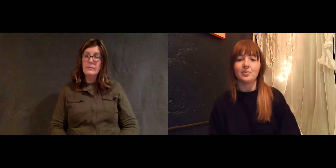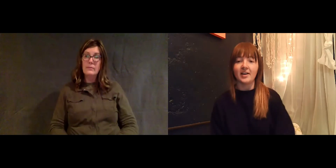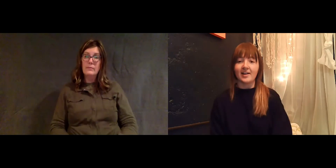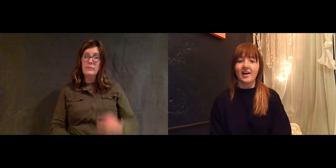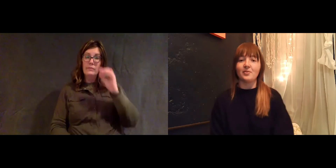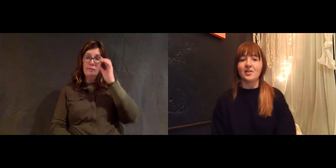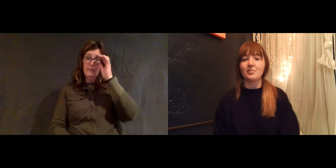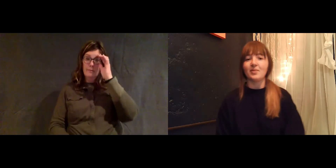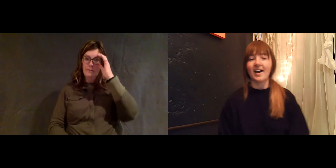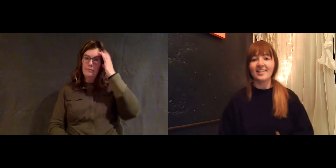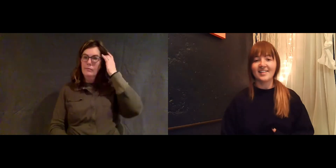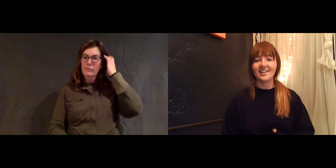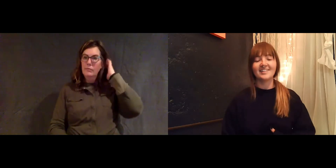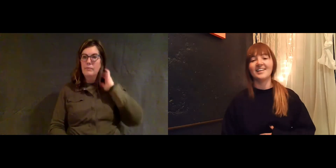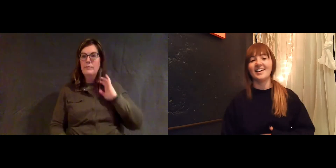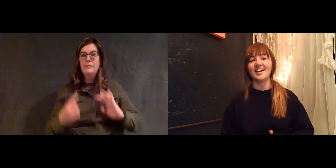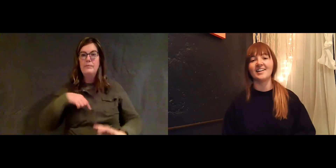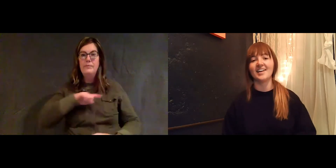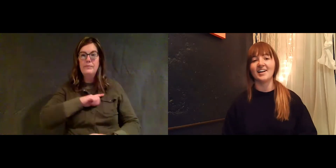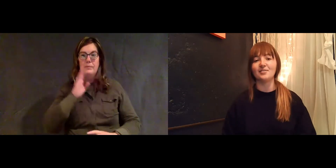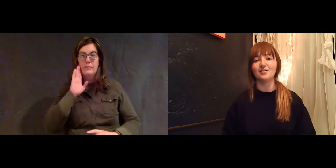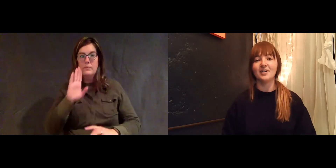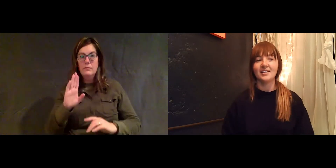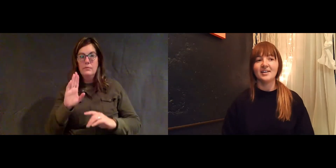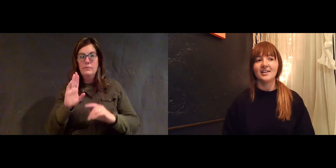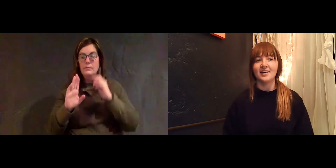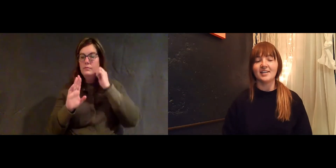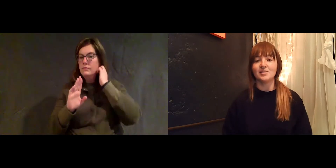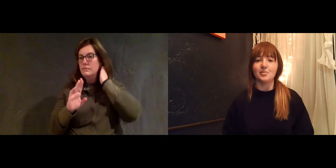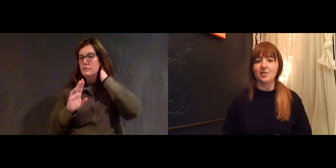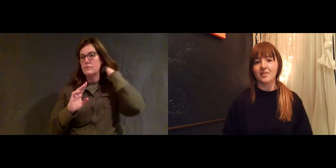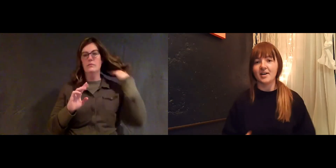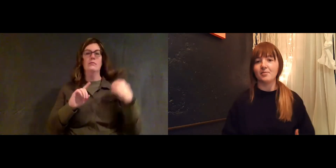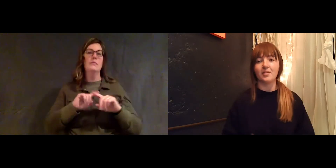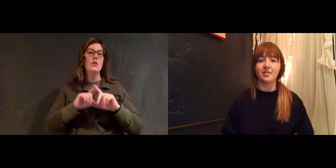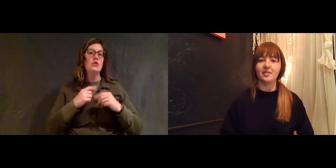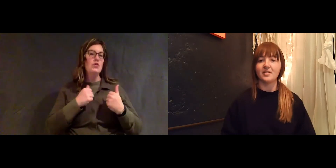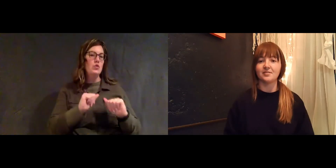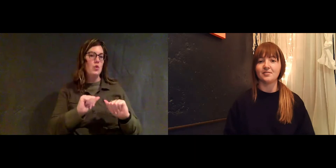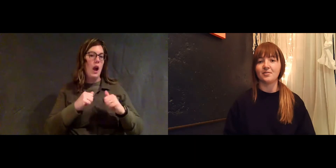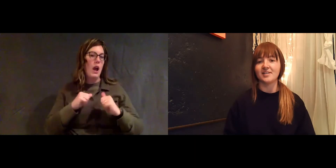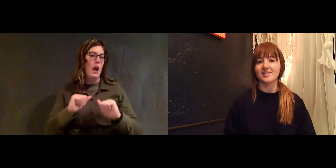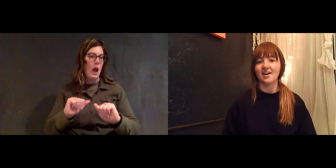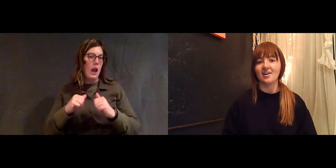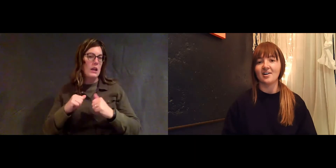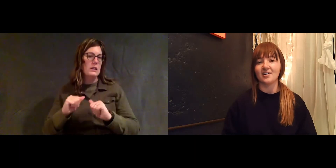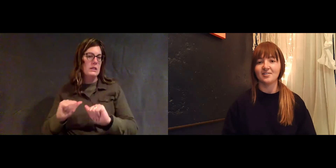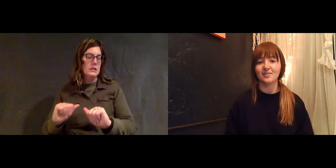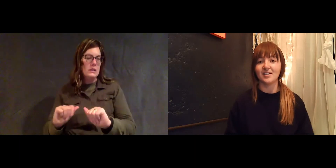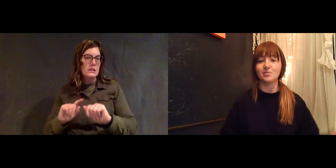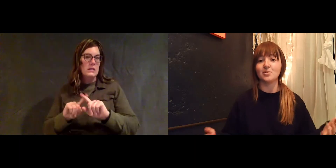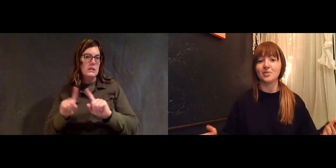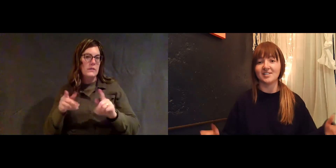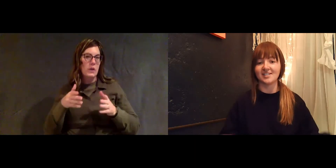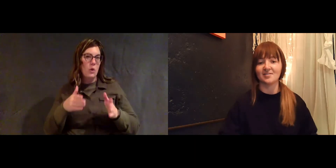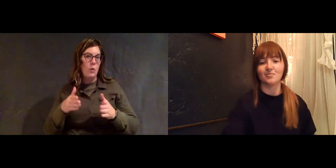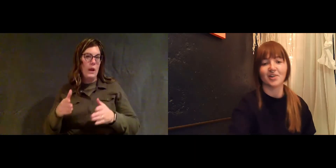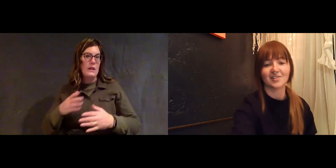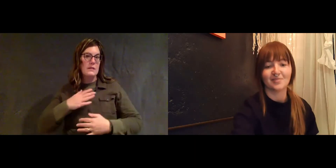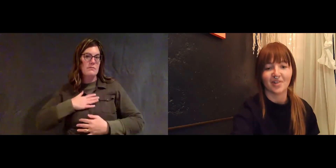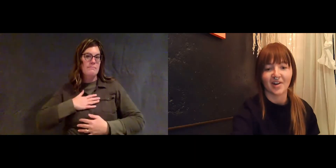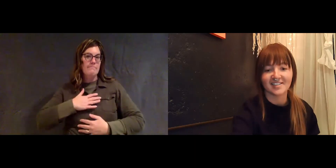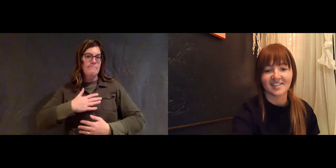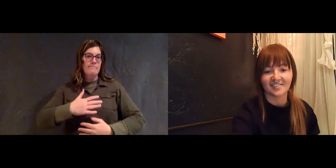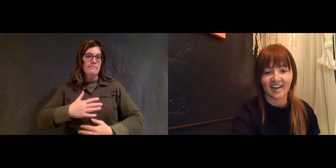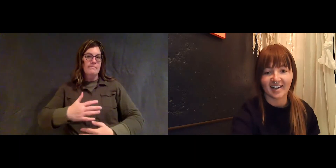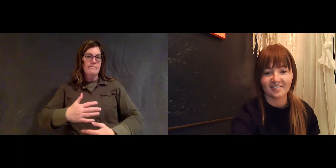to play around with our breath and kind of experiment with the different ways that our respiratory system works